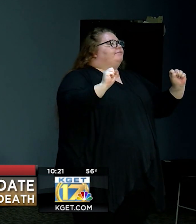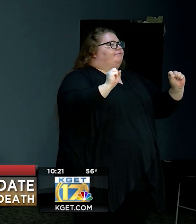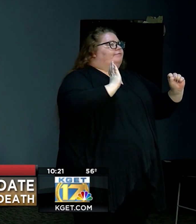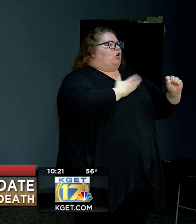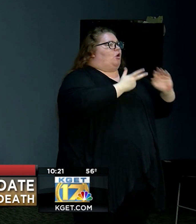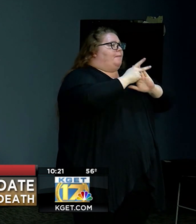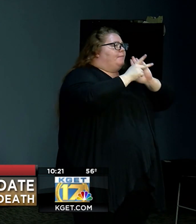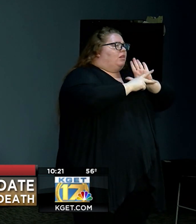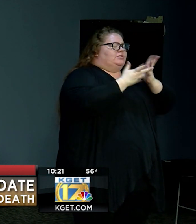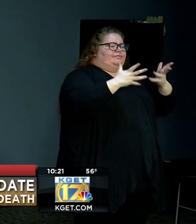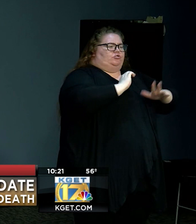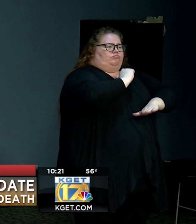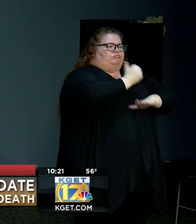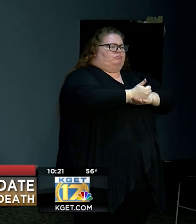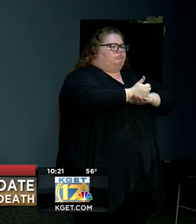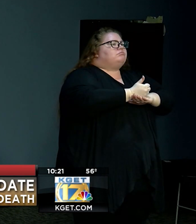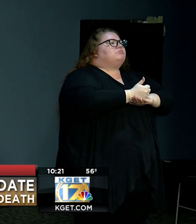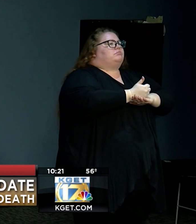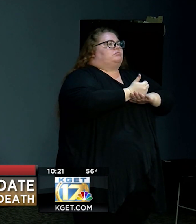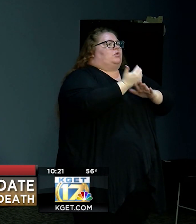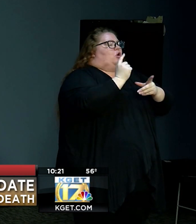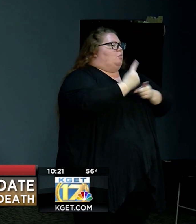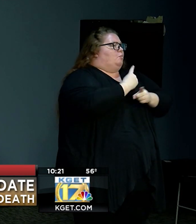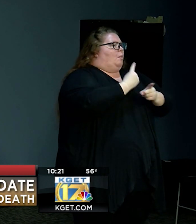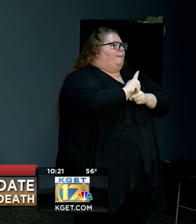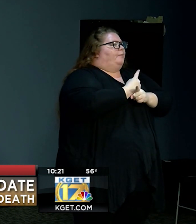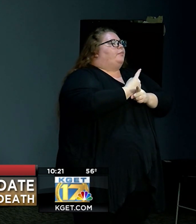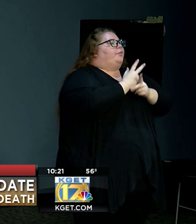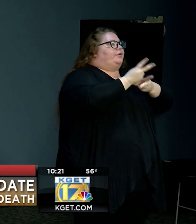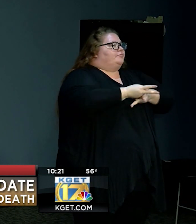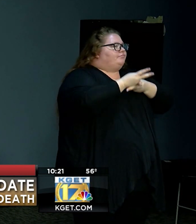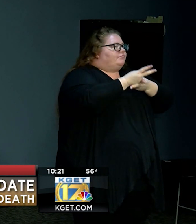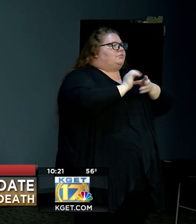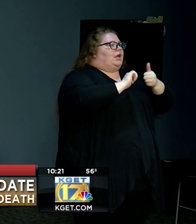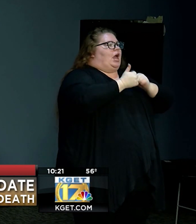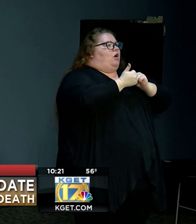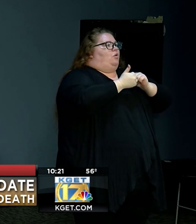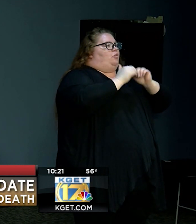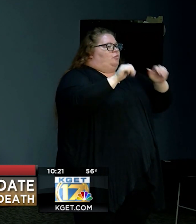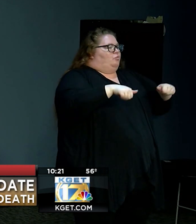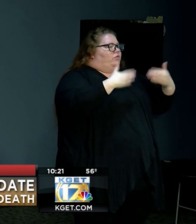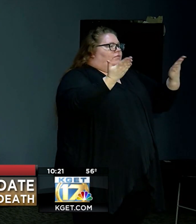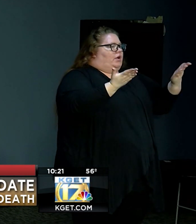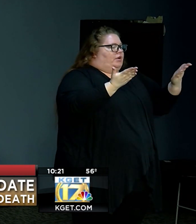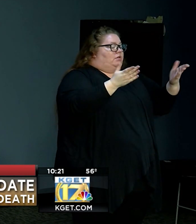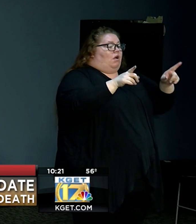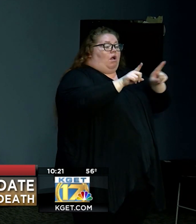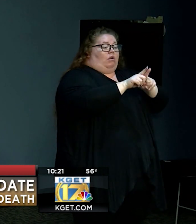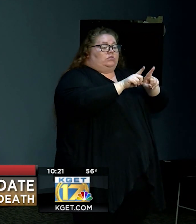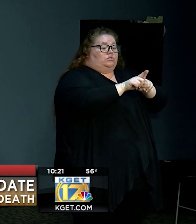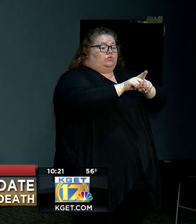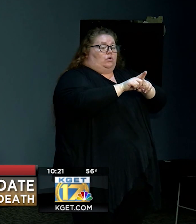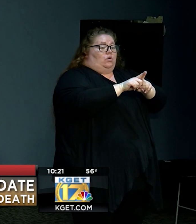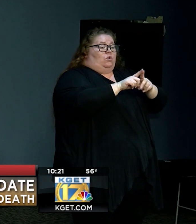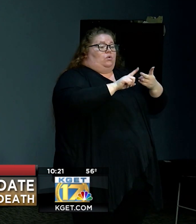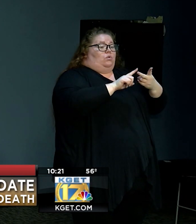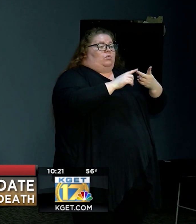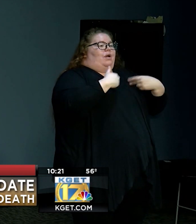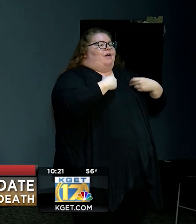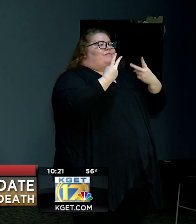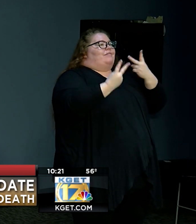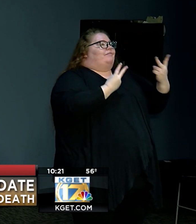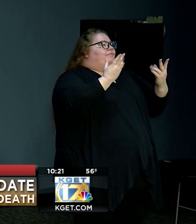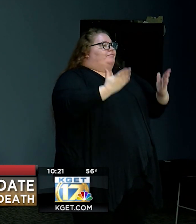been drafted, the appropriate level of care and how to provide that. We've also adjusted visitor